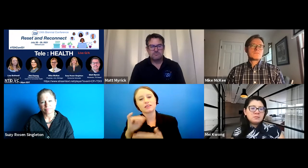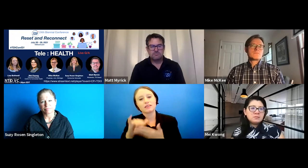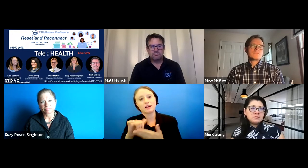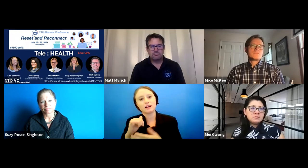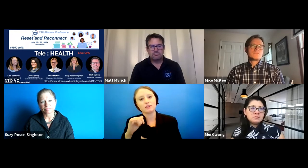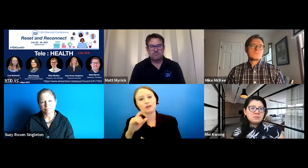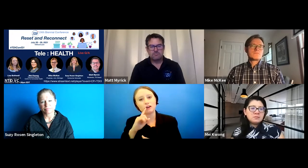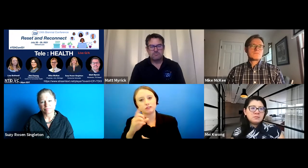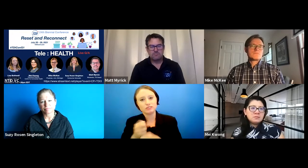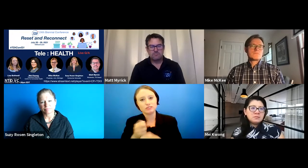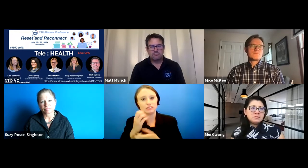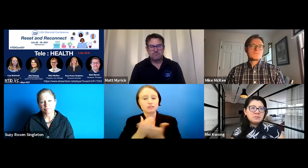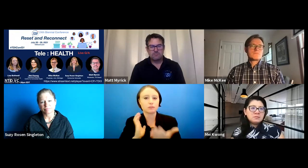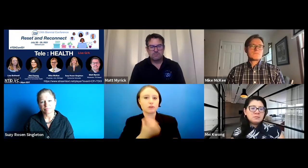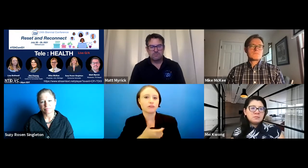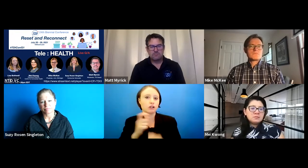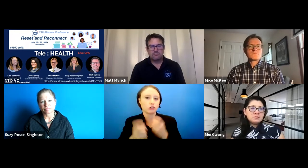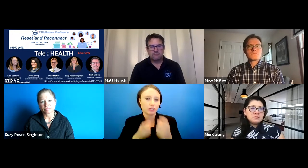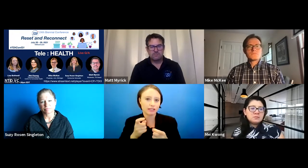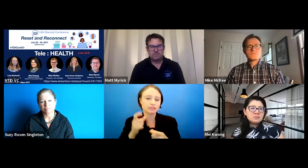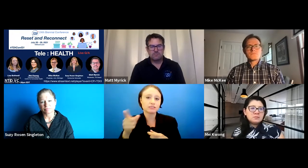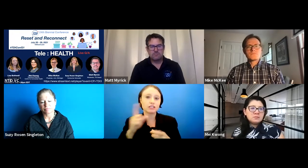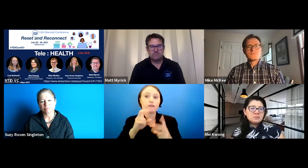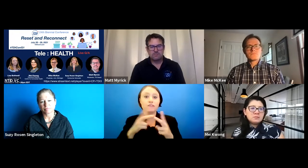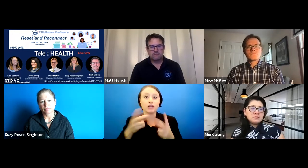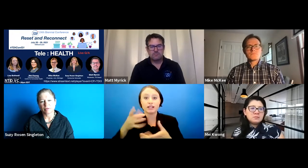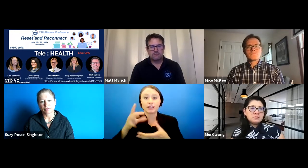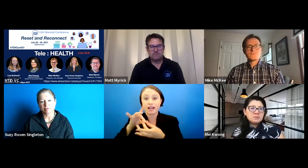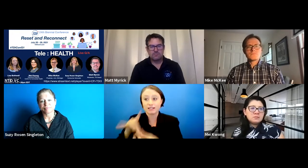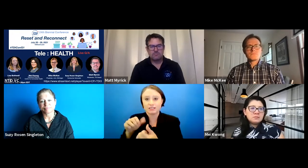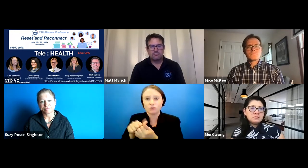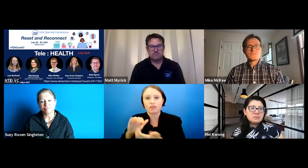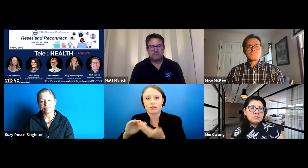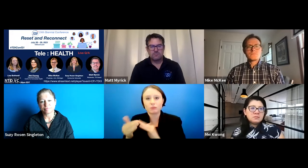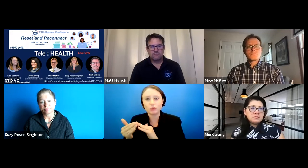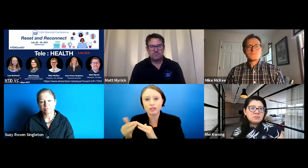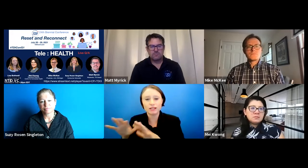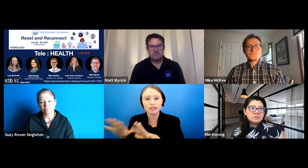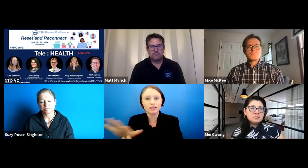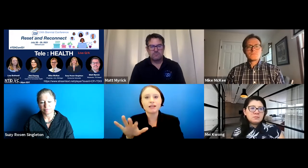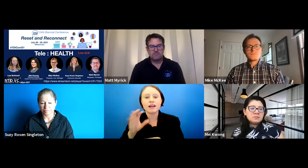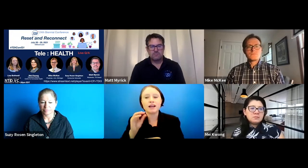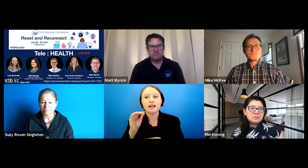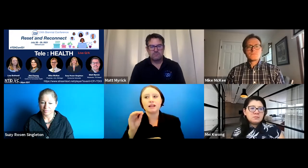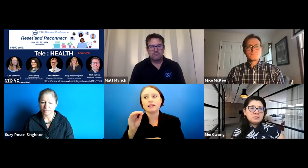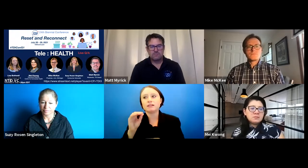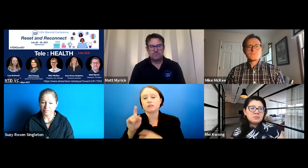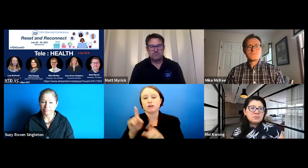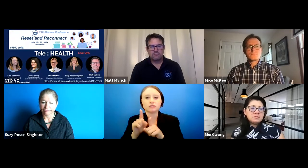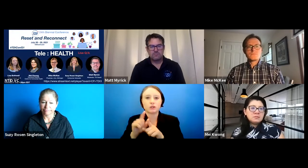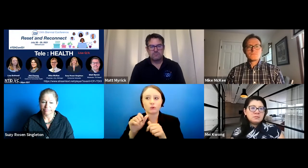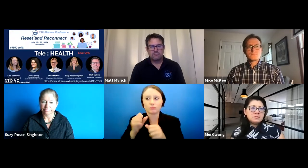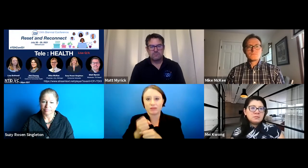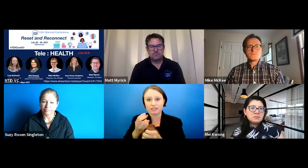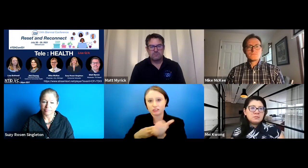encourage people to work with different state organizations or agencies that are receiving some of our grant funding. They are very engaged with the community.